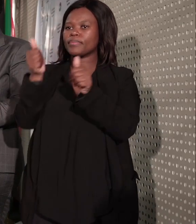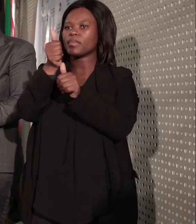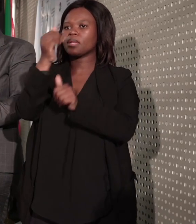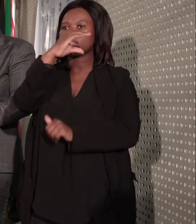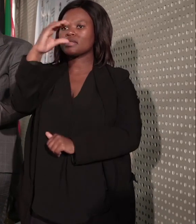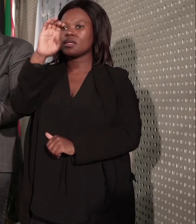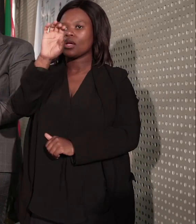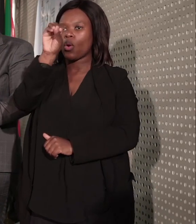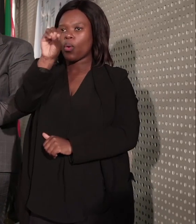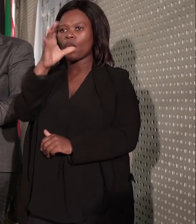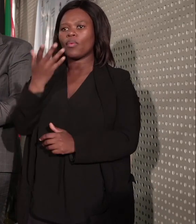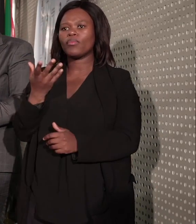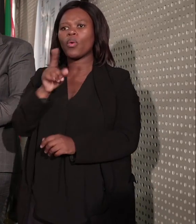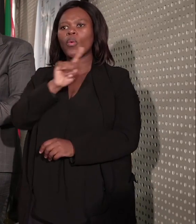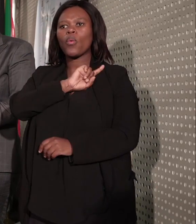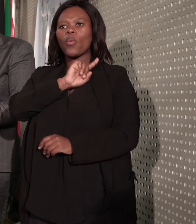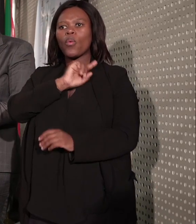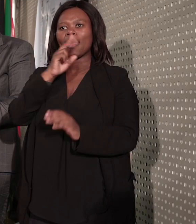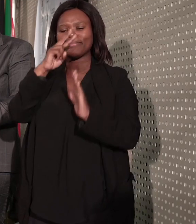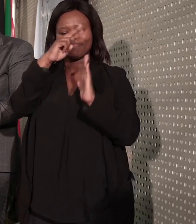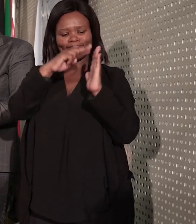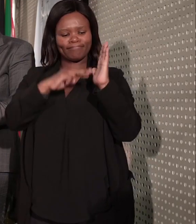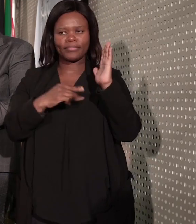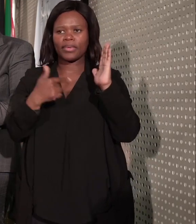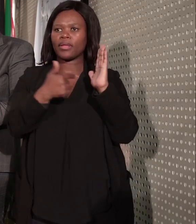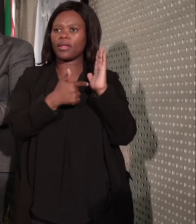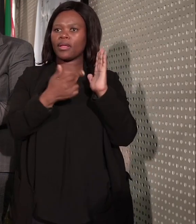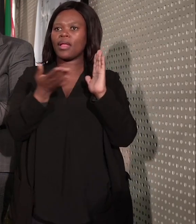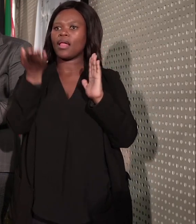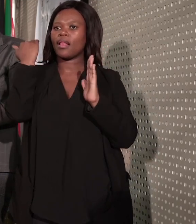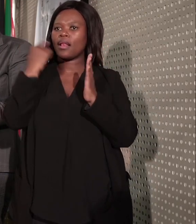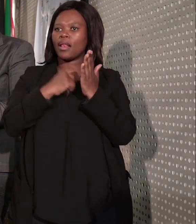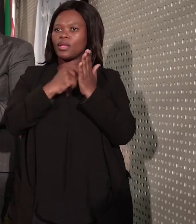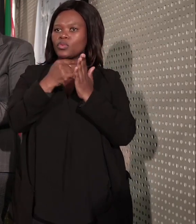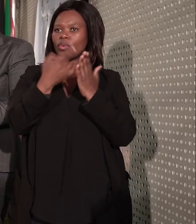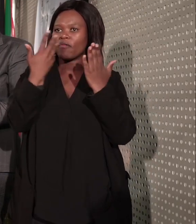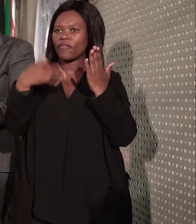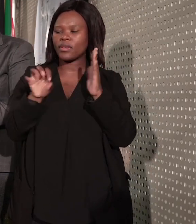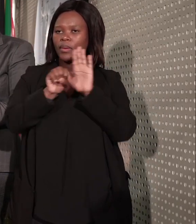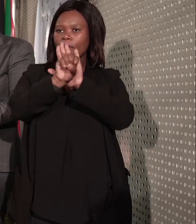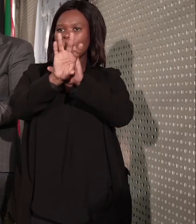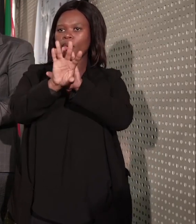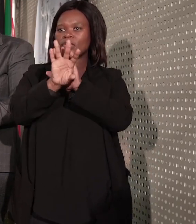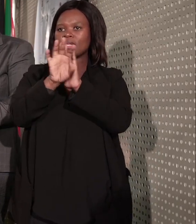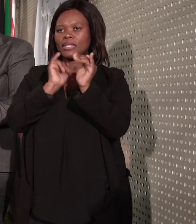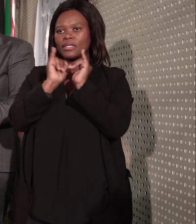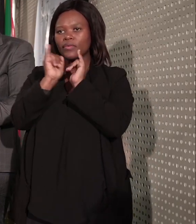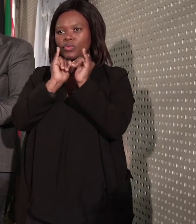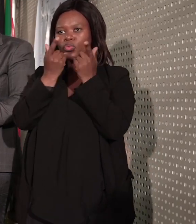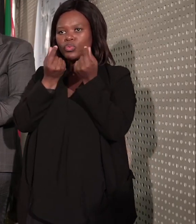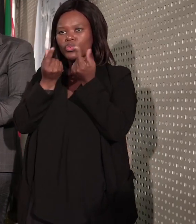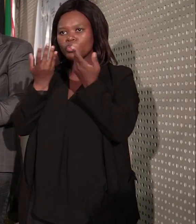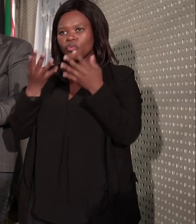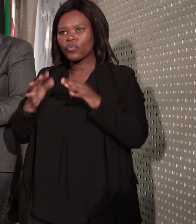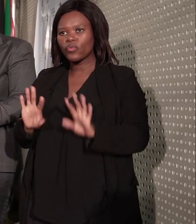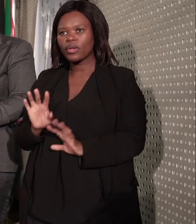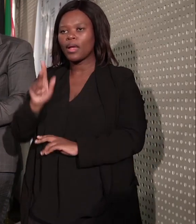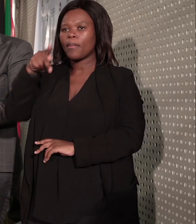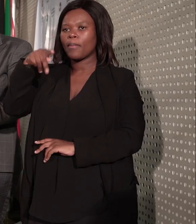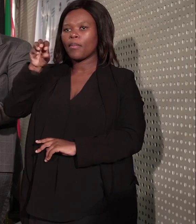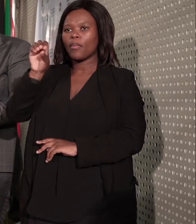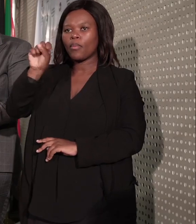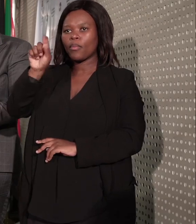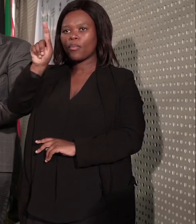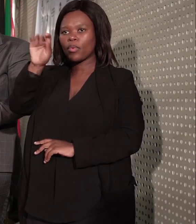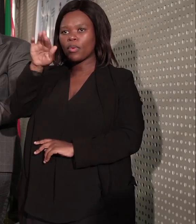Postbank. Why were those statements by Postbank posted last week and interviews were done where Postbank was saying everything